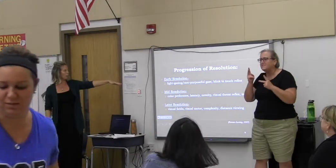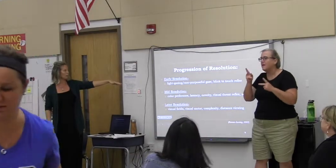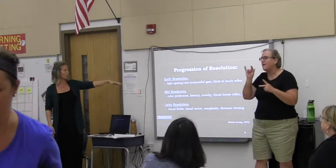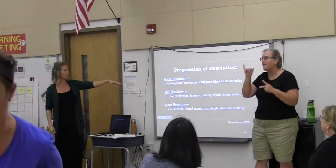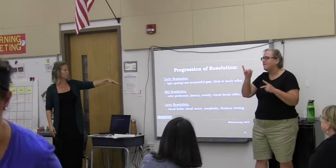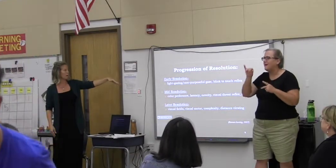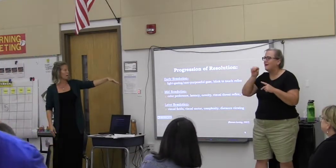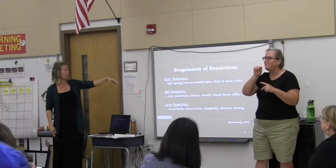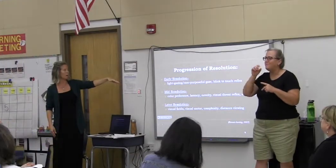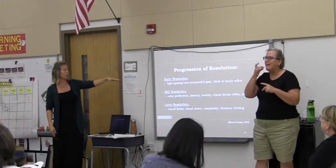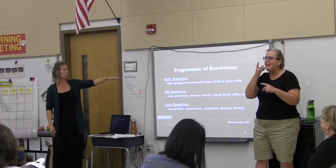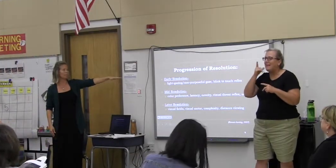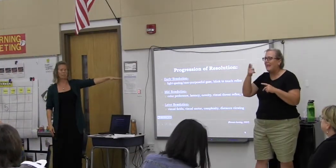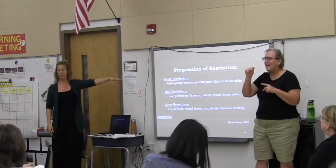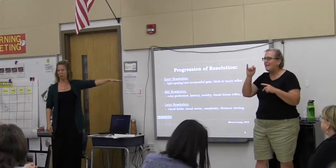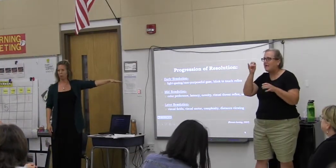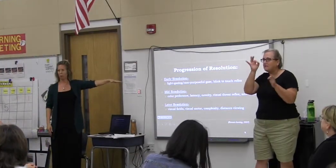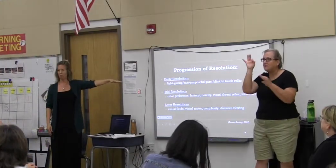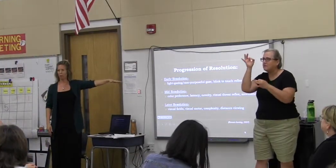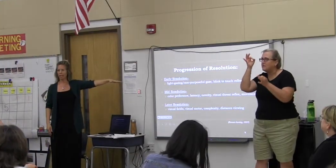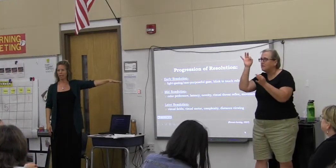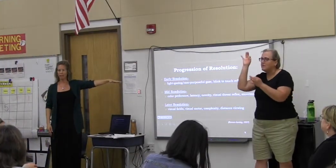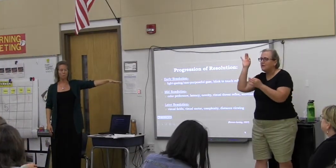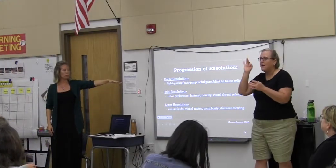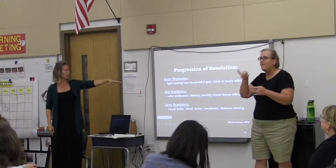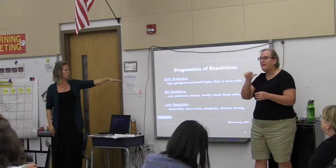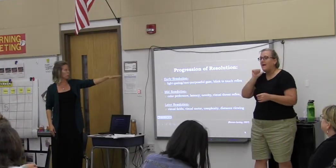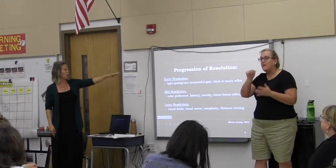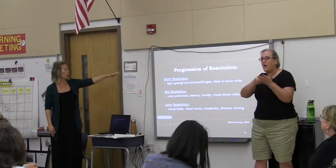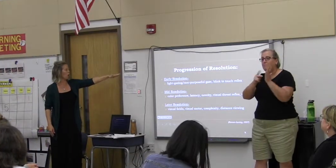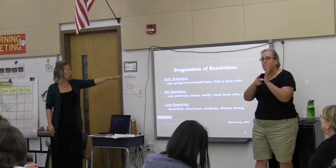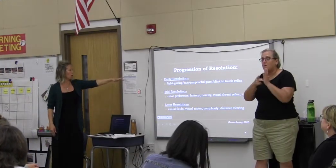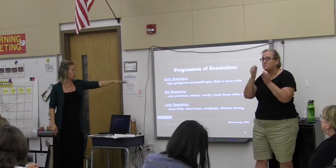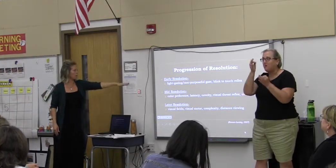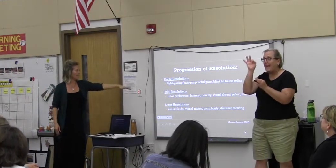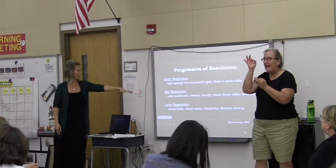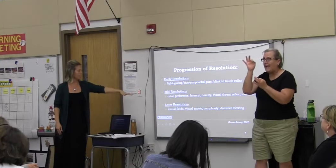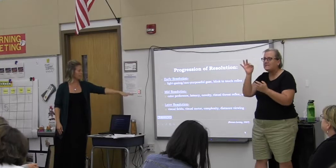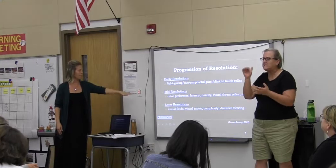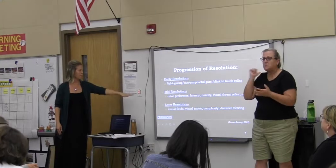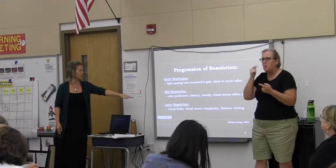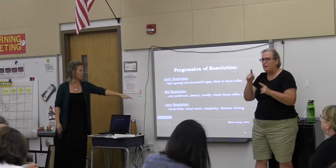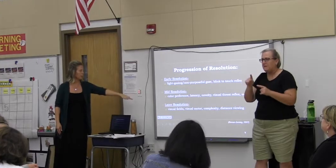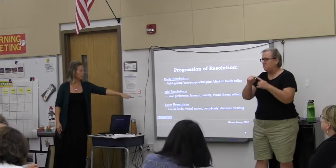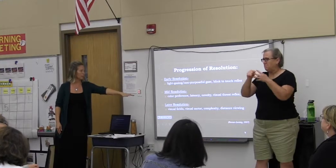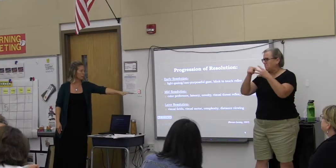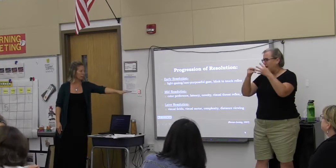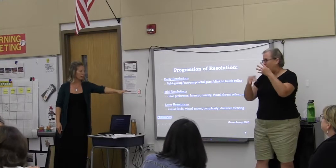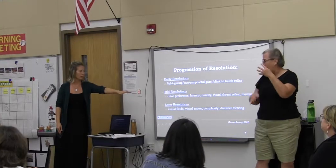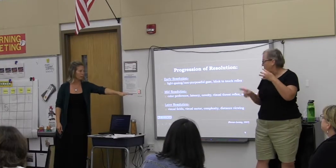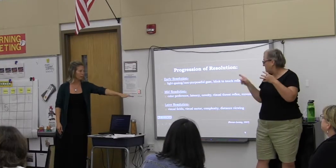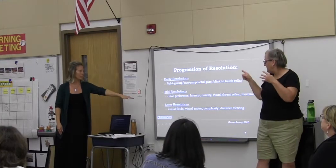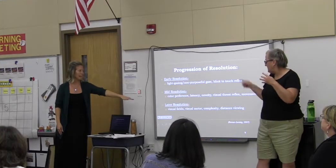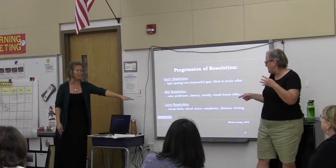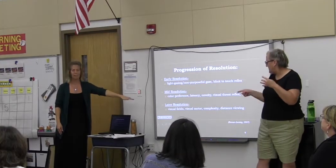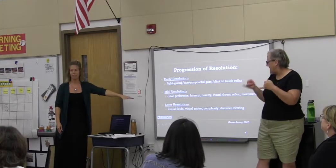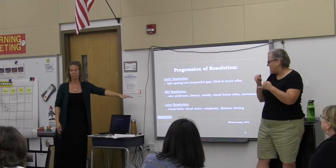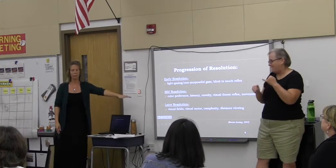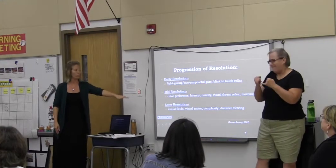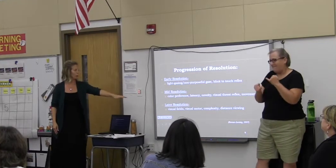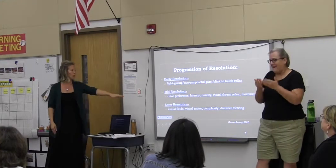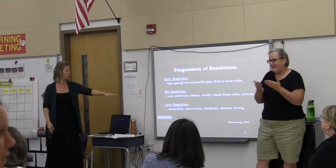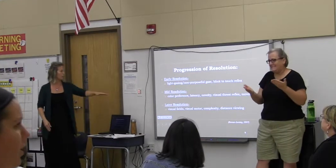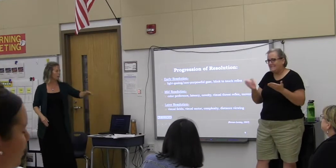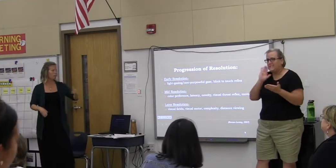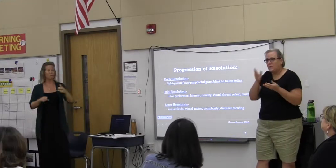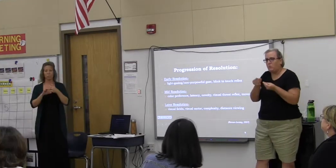a problem. You won't see that non-purposeful gaze anymore. All the way down to these are going to be some of the very last things